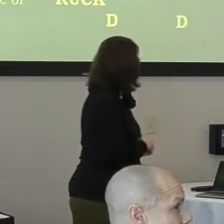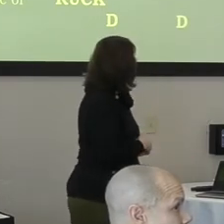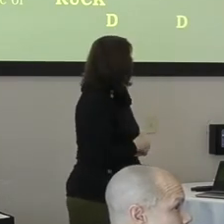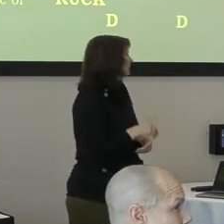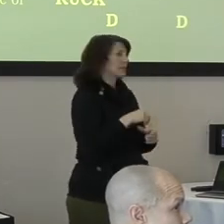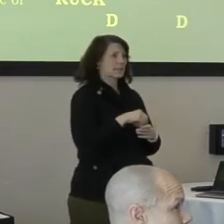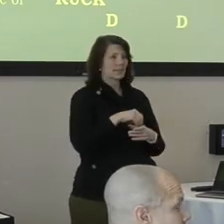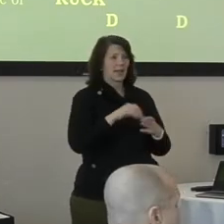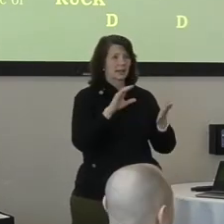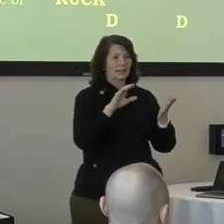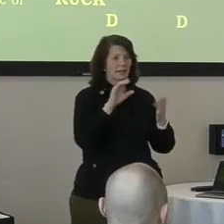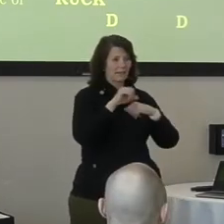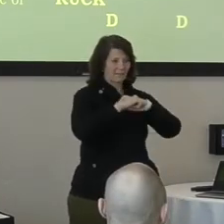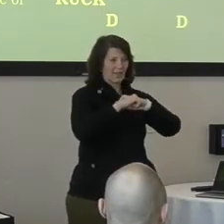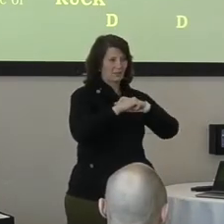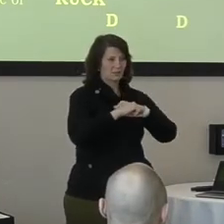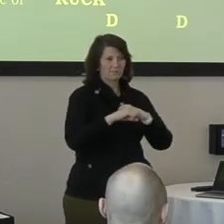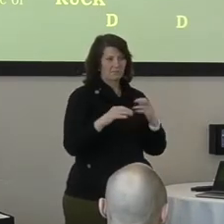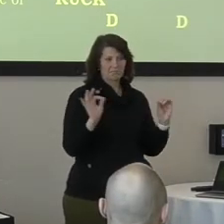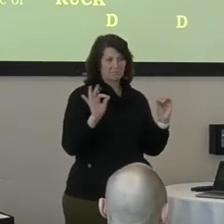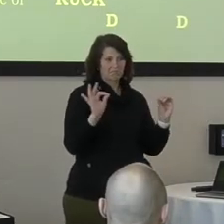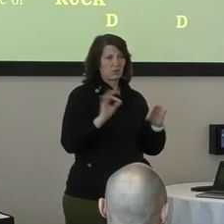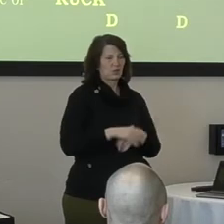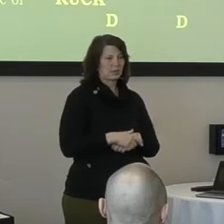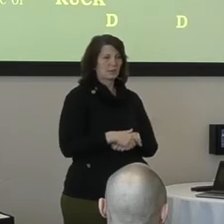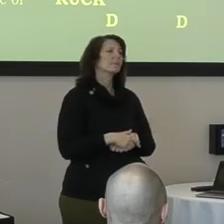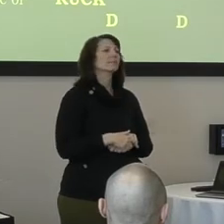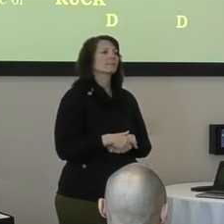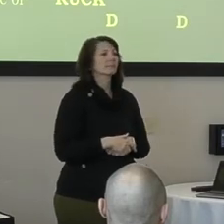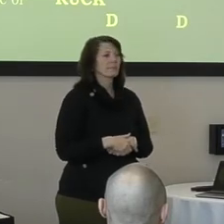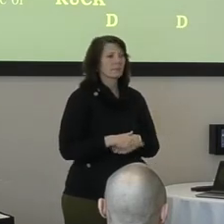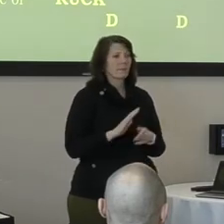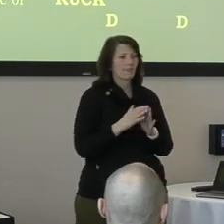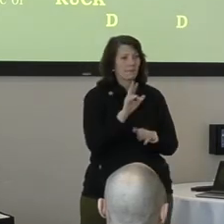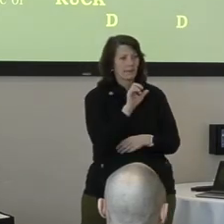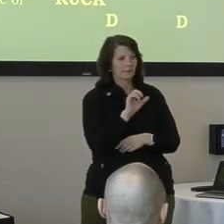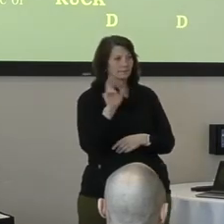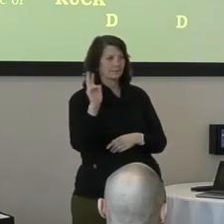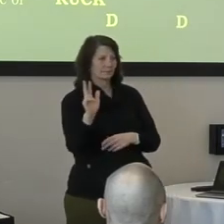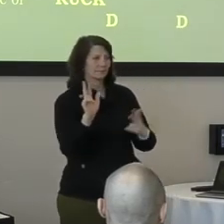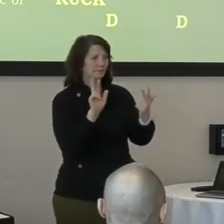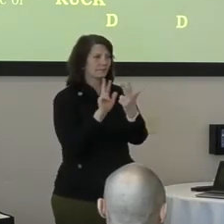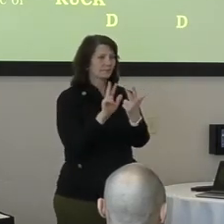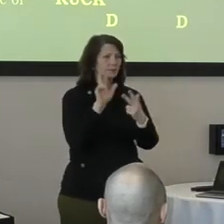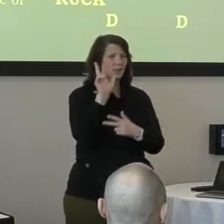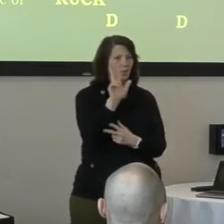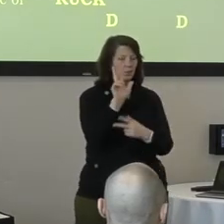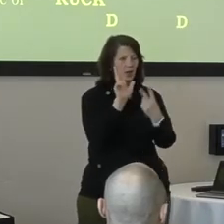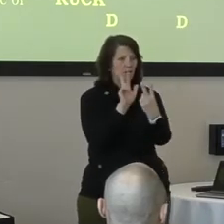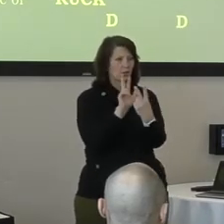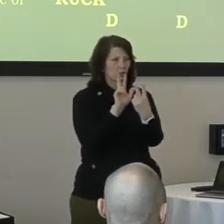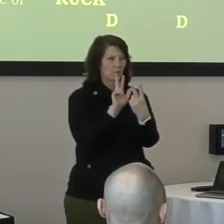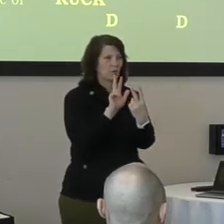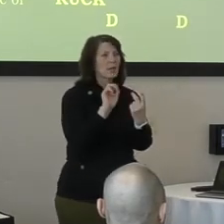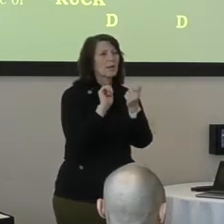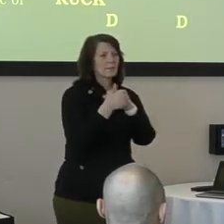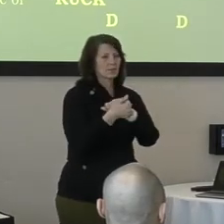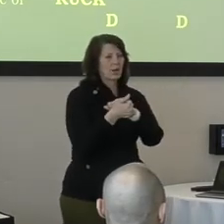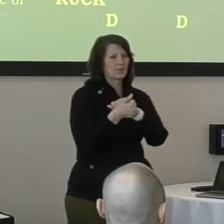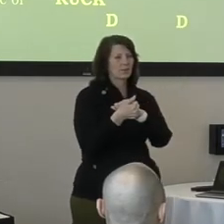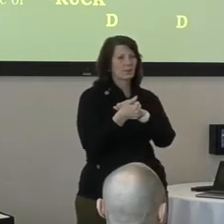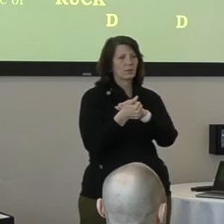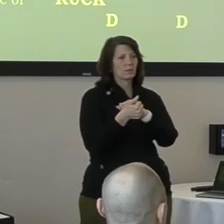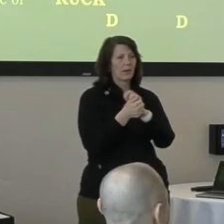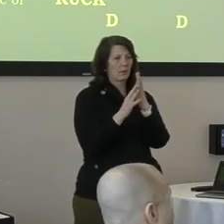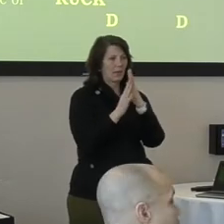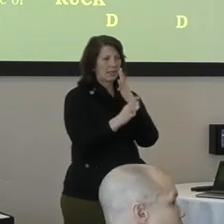inside defender's useless, right? We've essentially turned this from a 3-on-3 into a 3-on-2 just by changing the way we